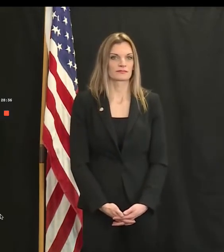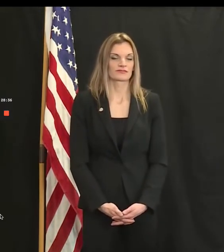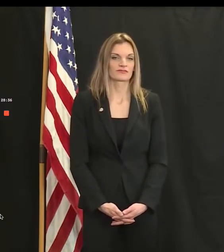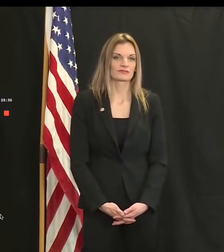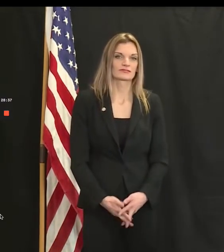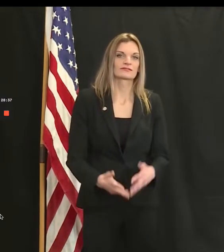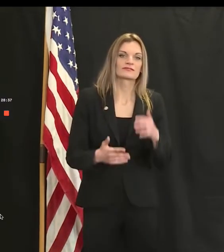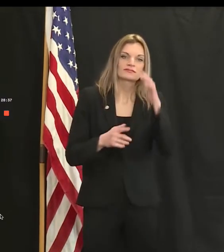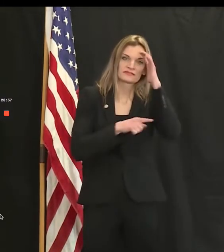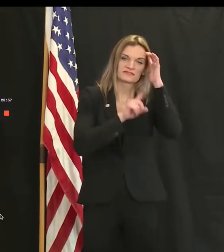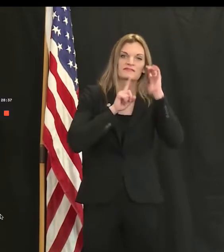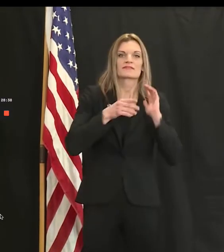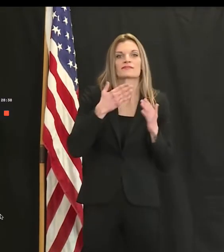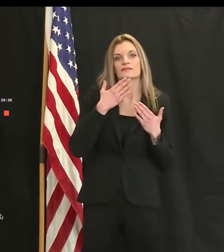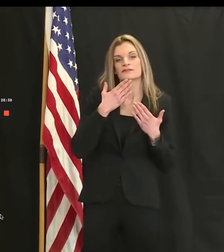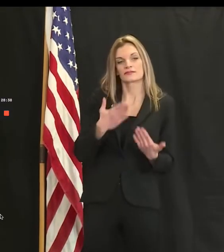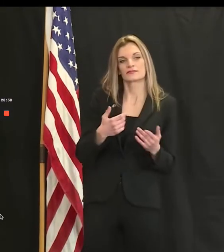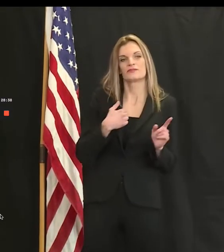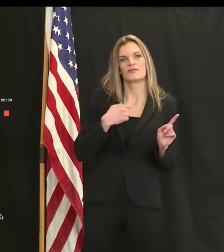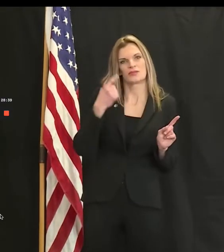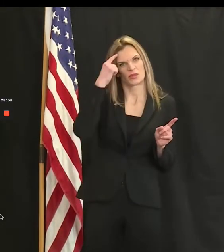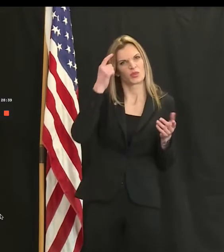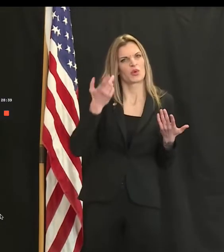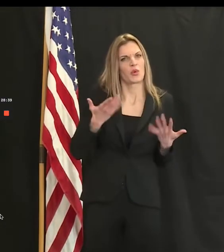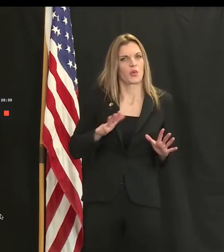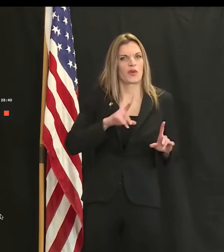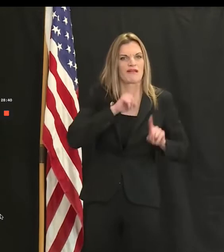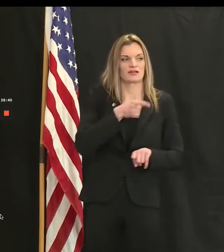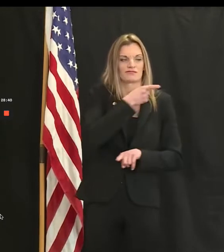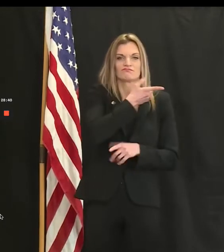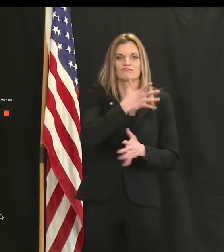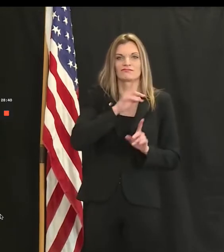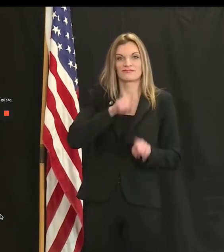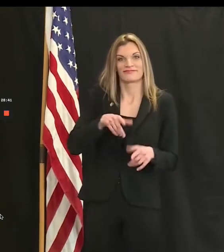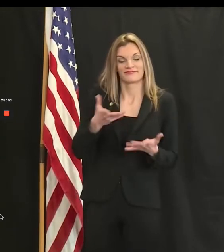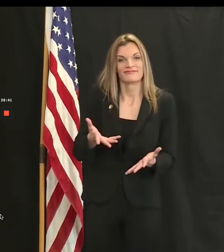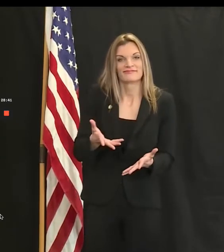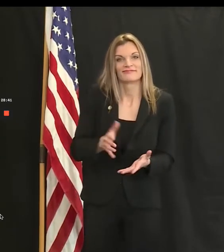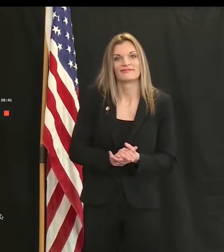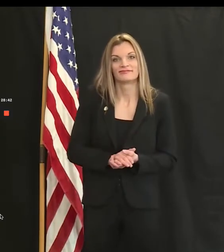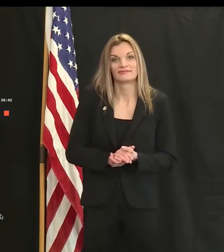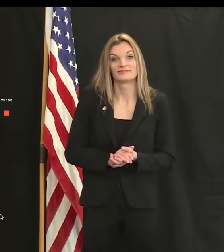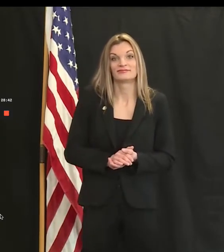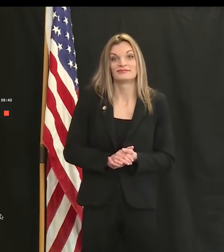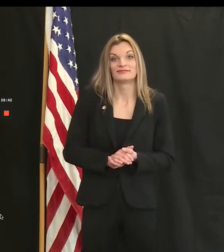Thank you, and I think that Prosecutor Worthy addressed this question. Listen,